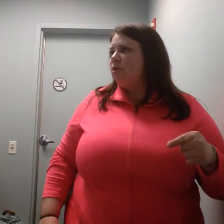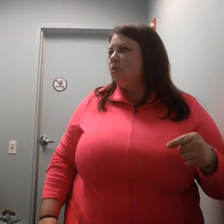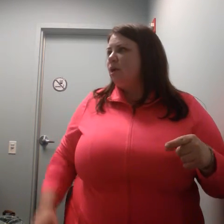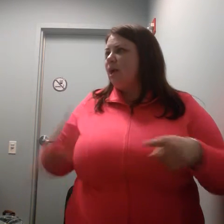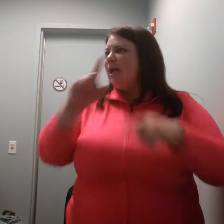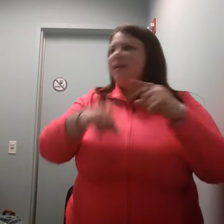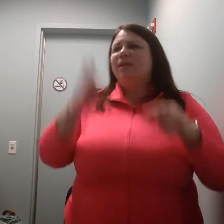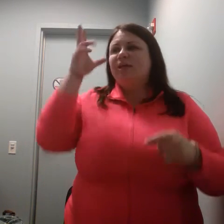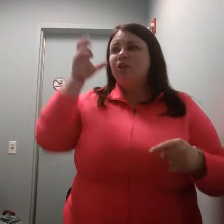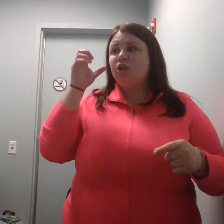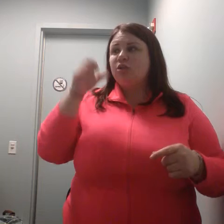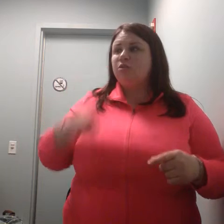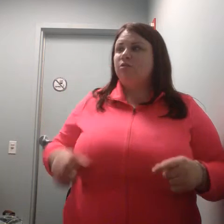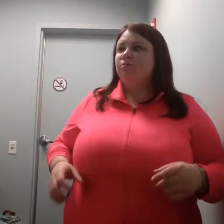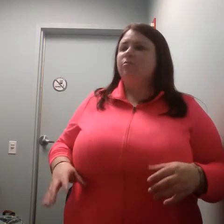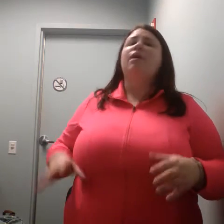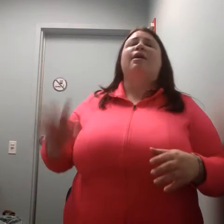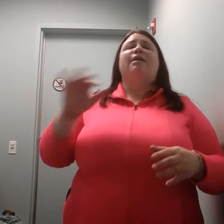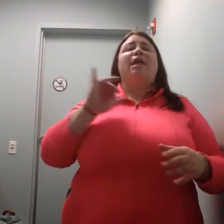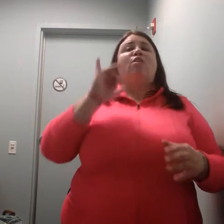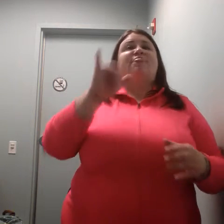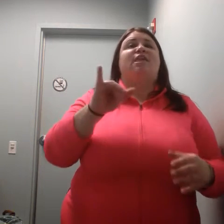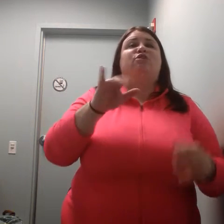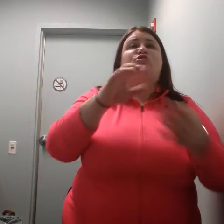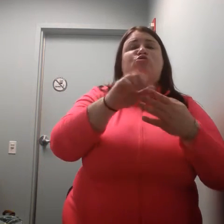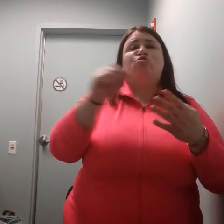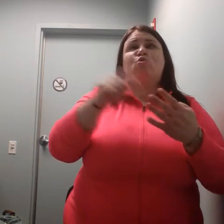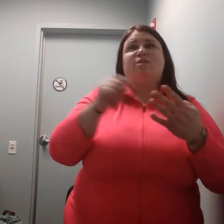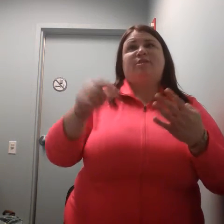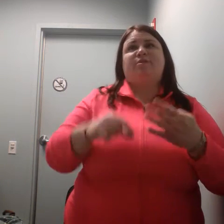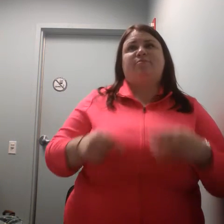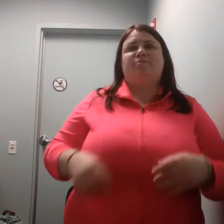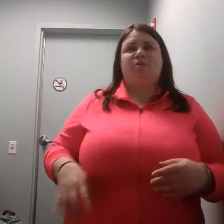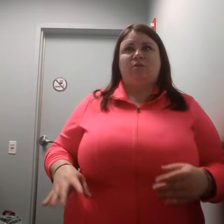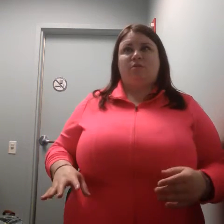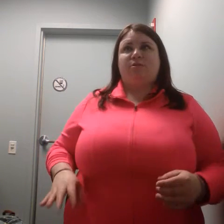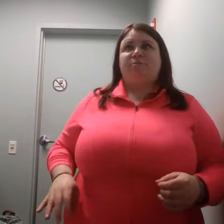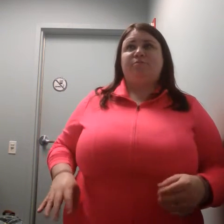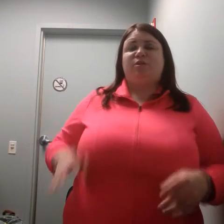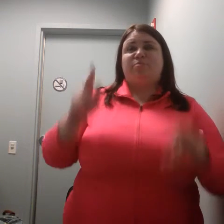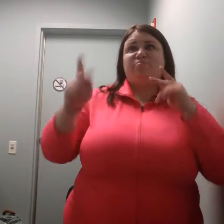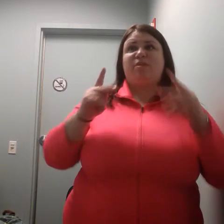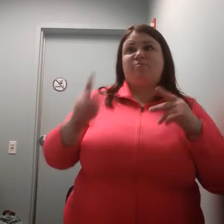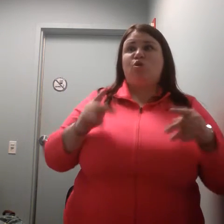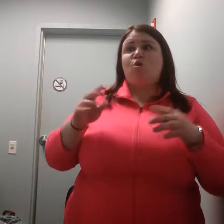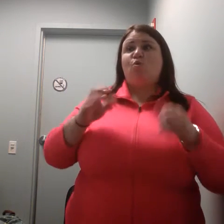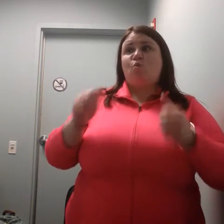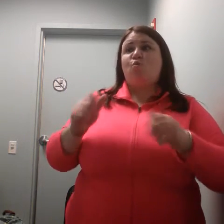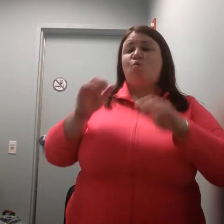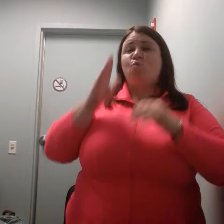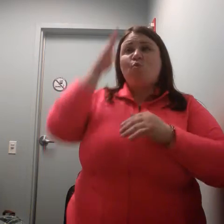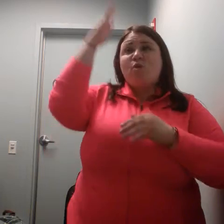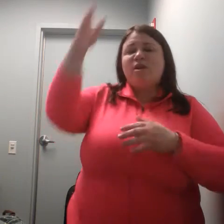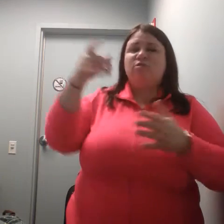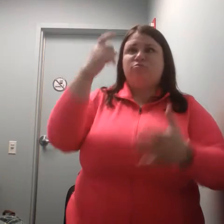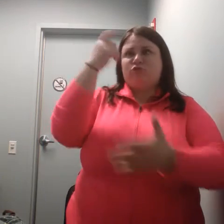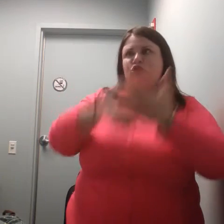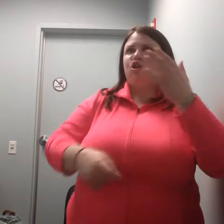Now, that is a choice. Guys, there are people out there who will charge exceptional amount of money for the same type of service. What